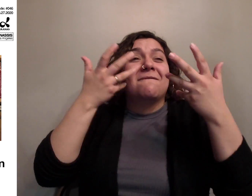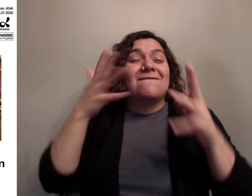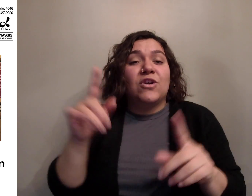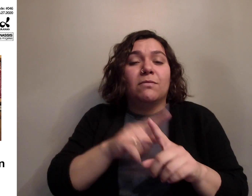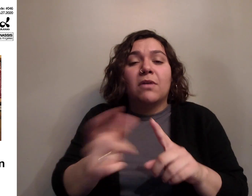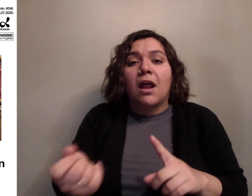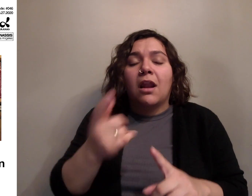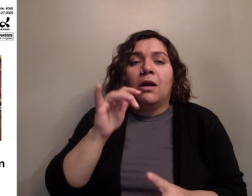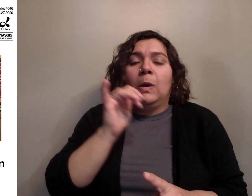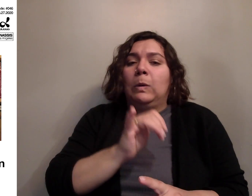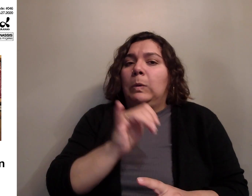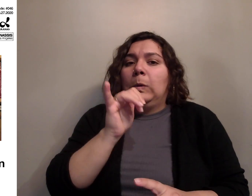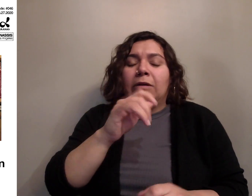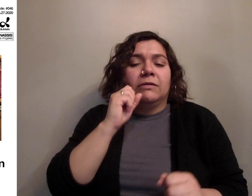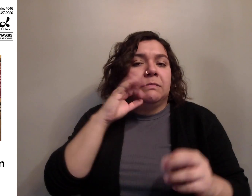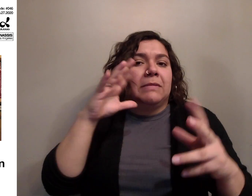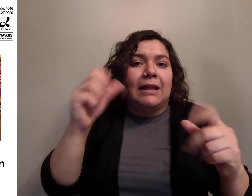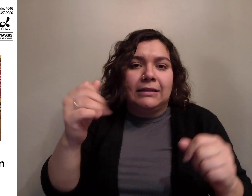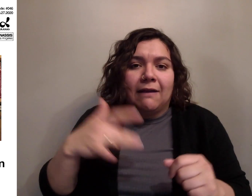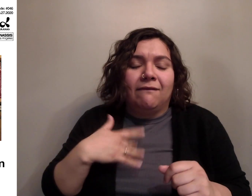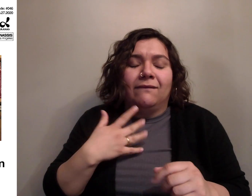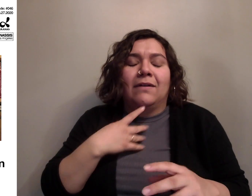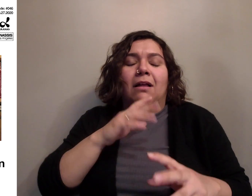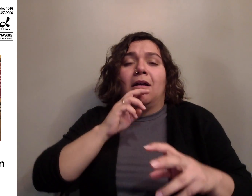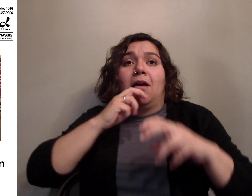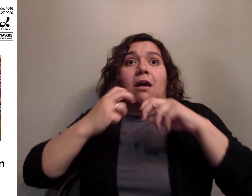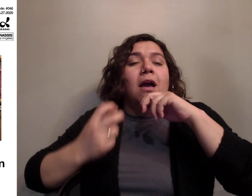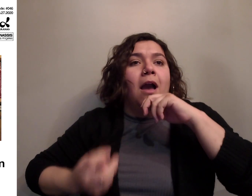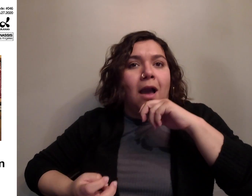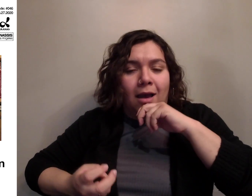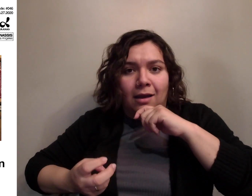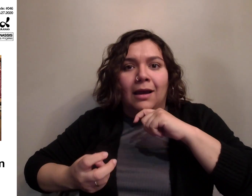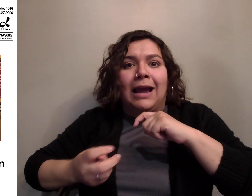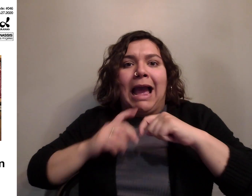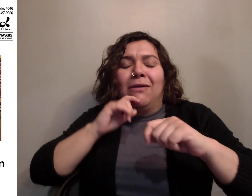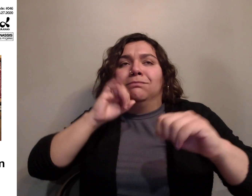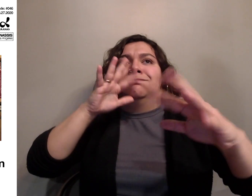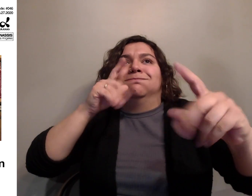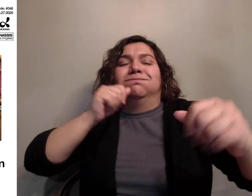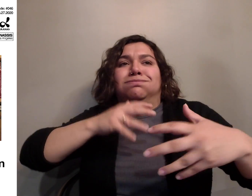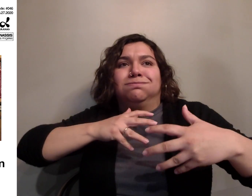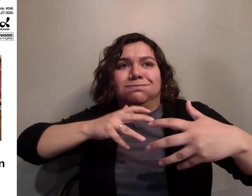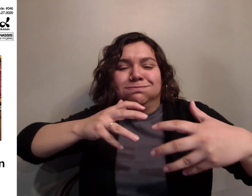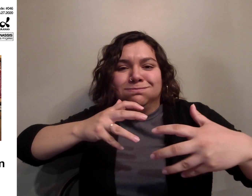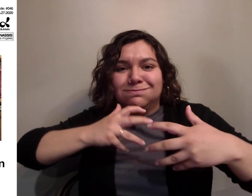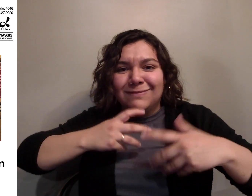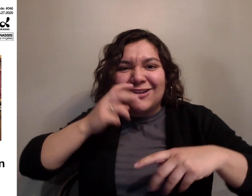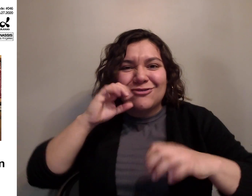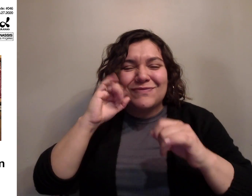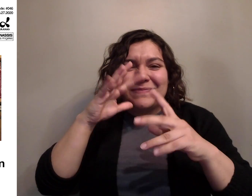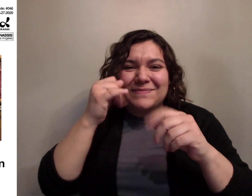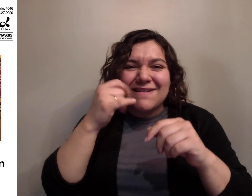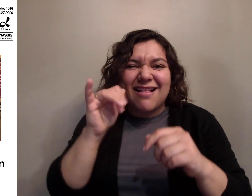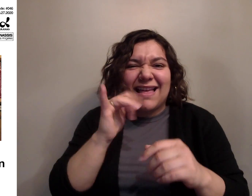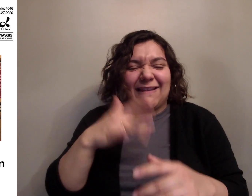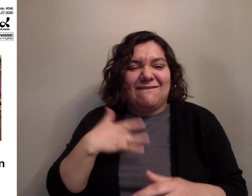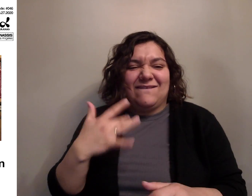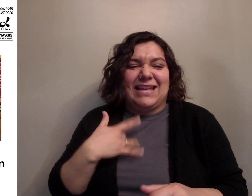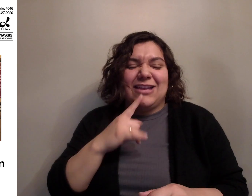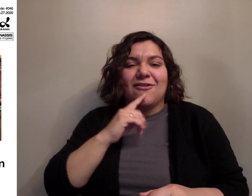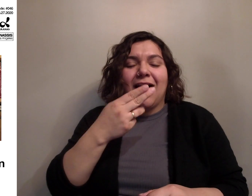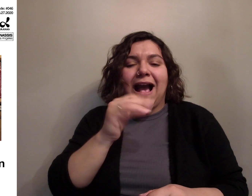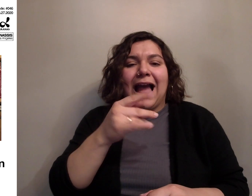what could be achieved was, I mean, that was what absolutely left me gasping in wonder. Just